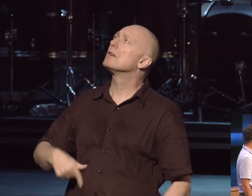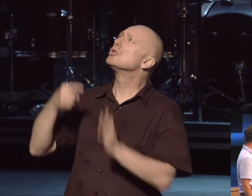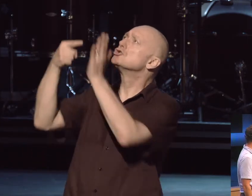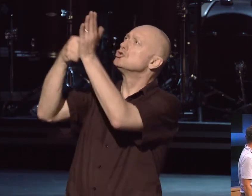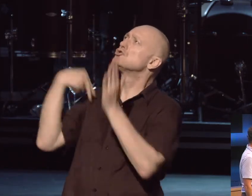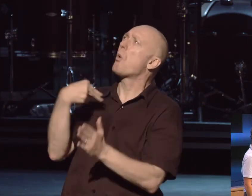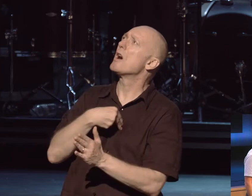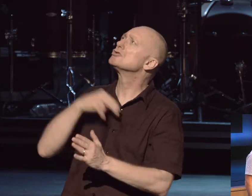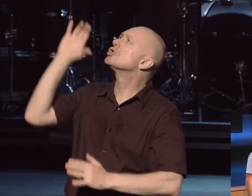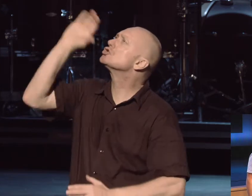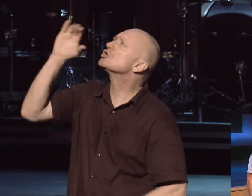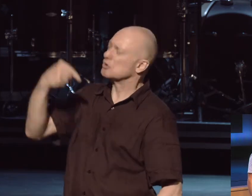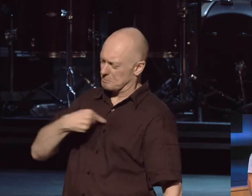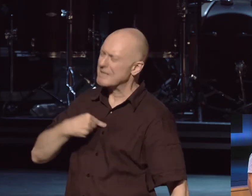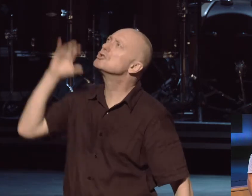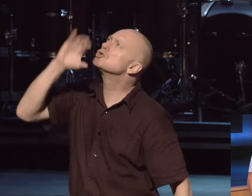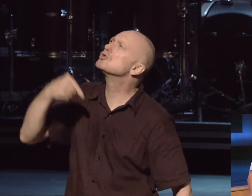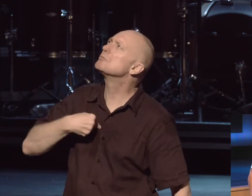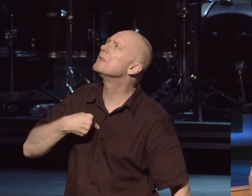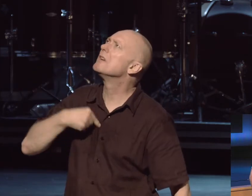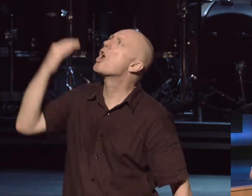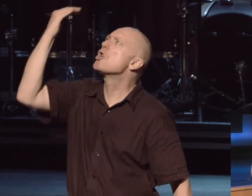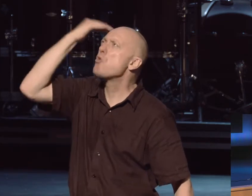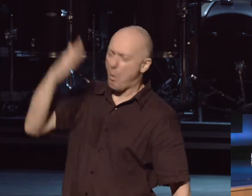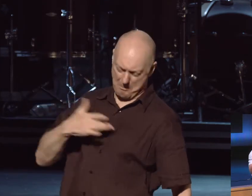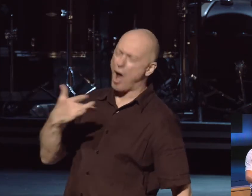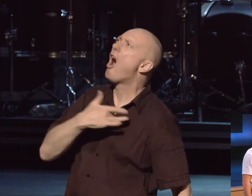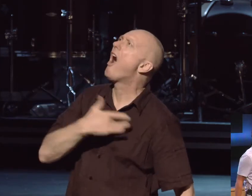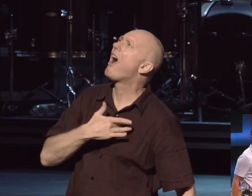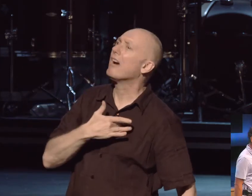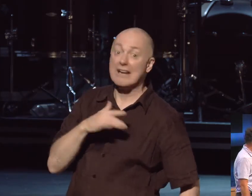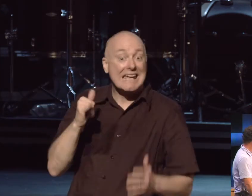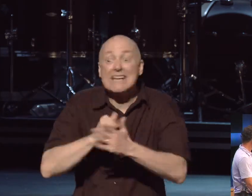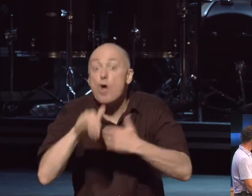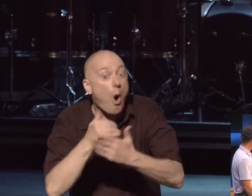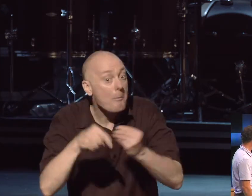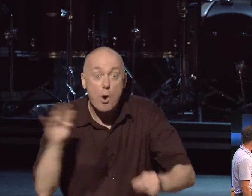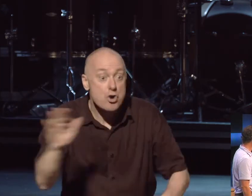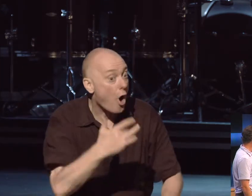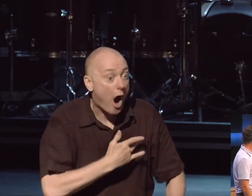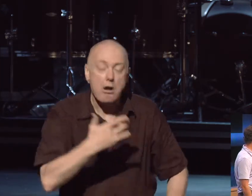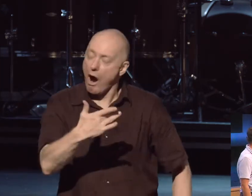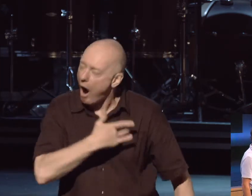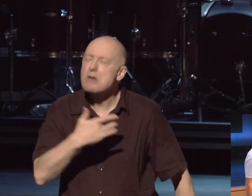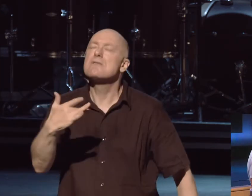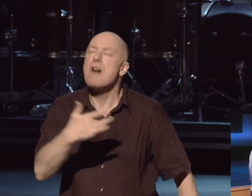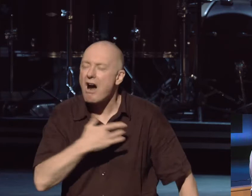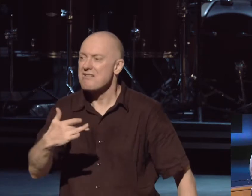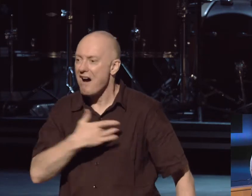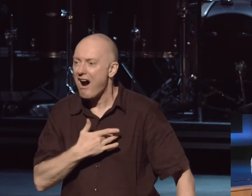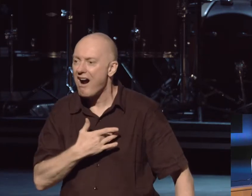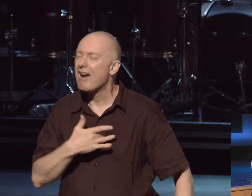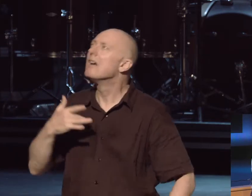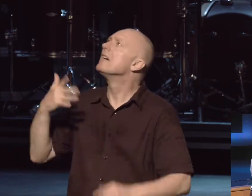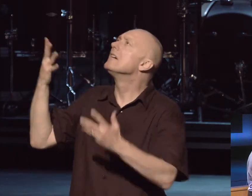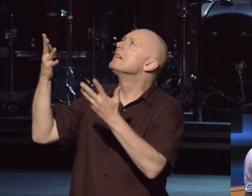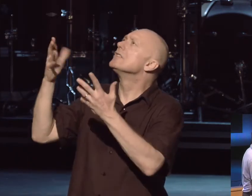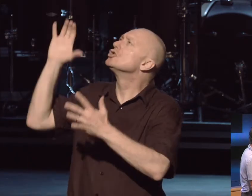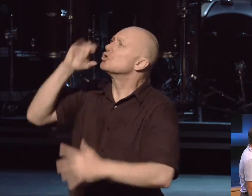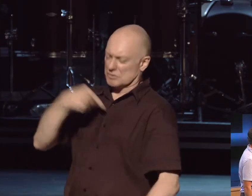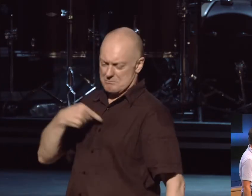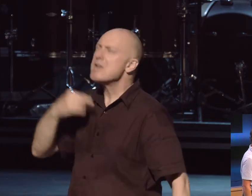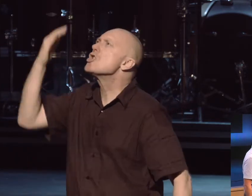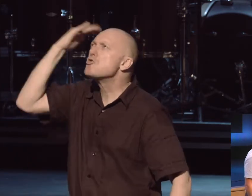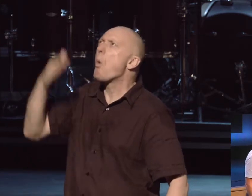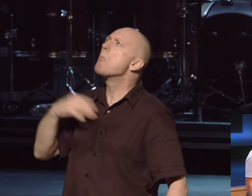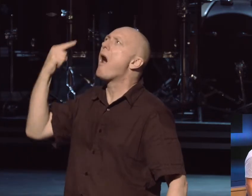O God. Search me and know me. Know my heart. It's all about the heart. Everything's about the heart. Heart. Try me, know my thoughts. So search me, know my thoughts, and